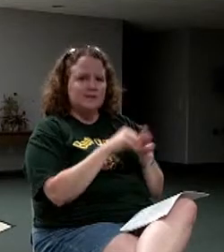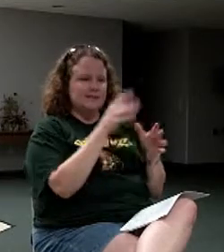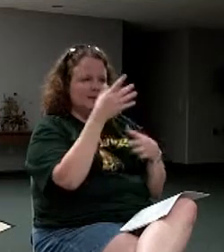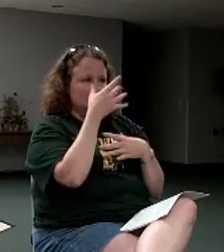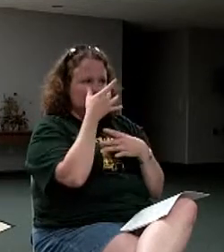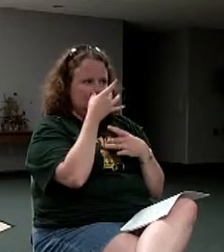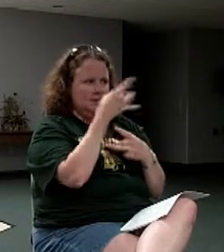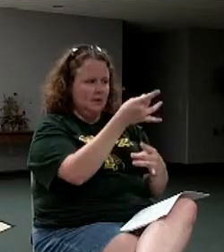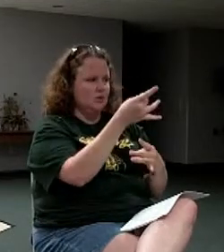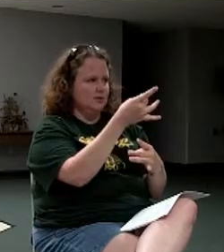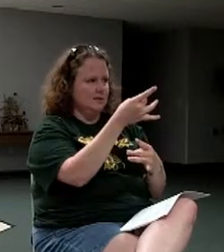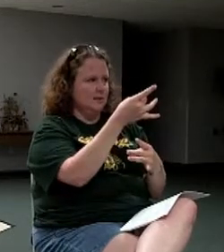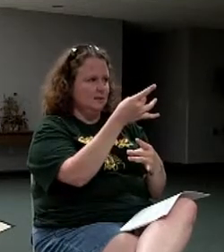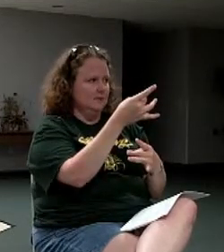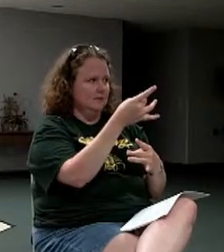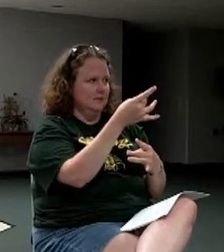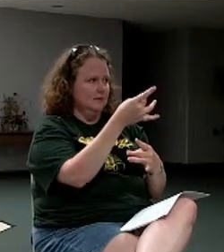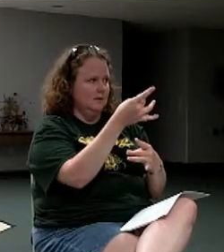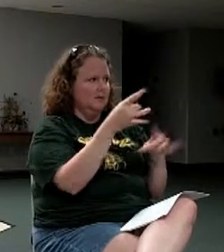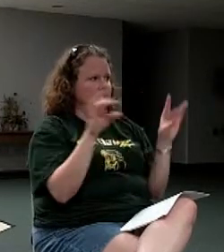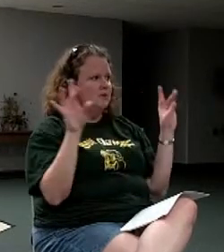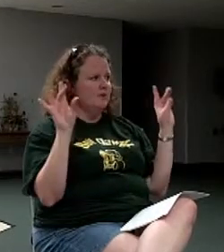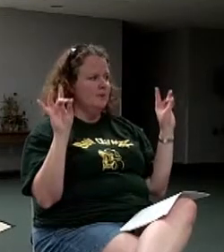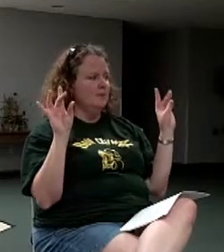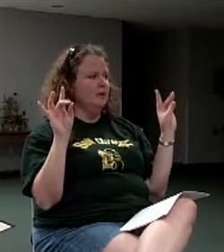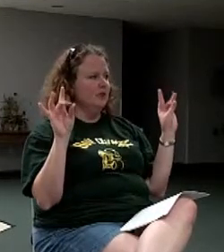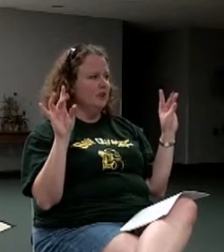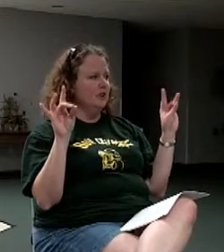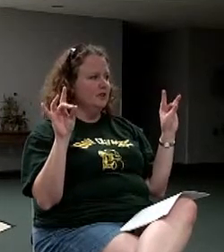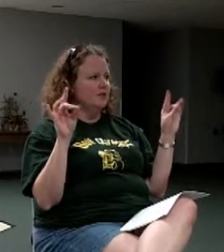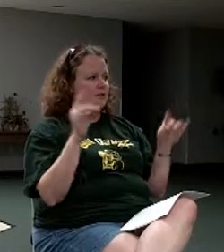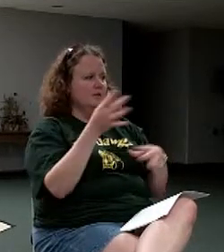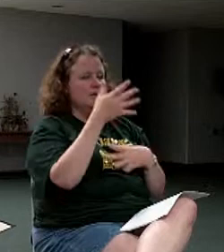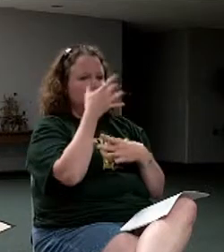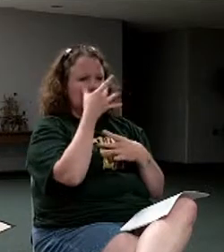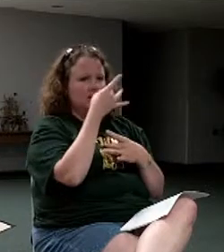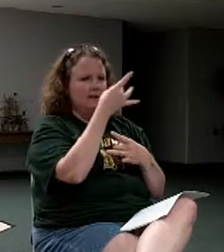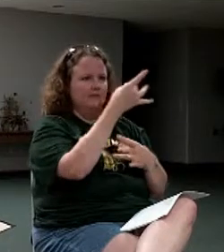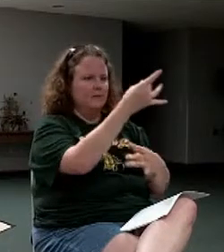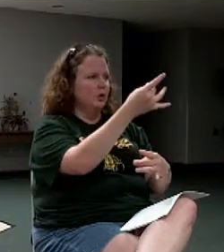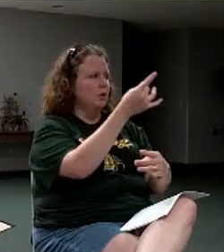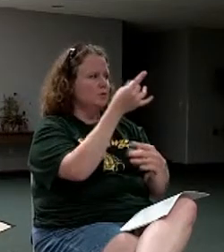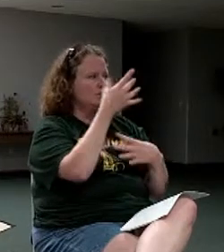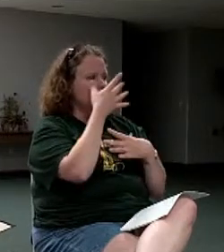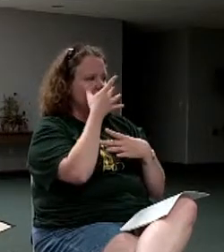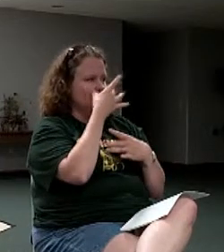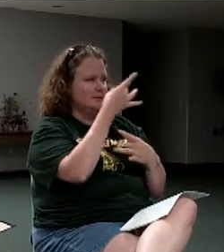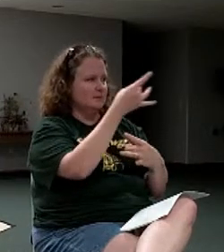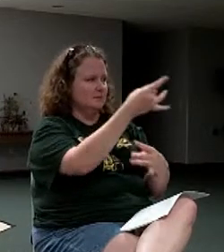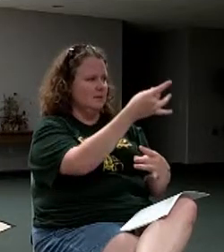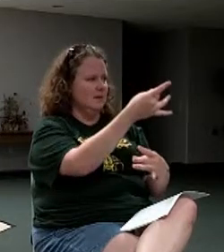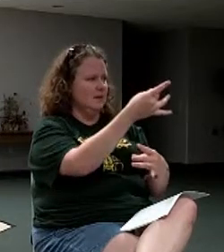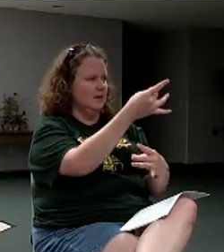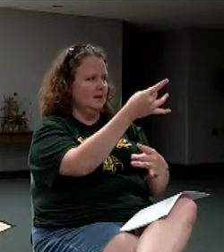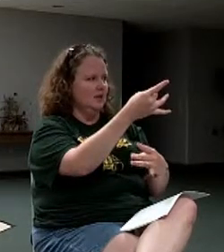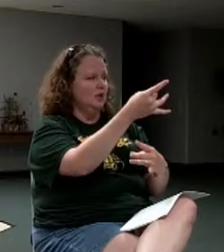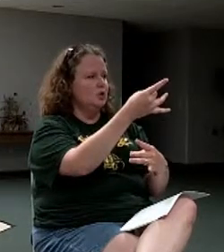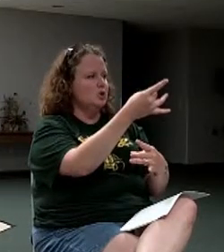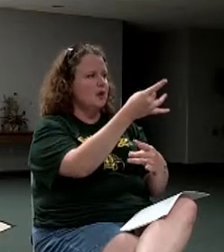Interesting. Interesting. It's using the middle fingers. Comes out kind of from your nose and your chest. Okay.